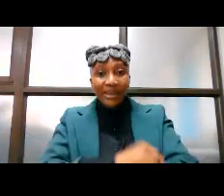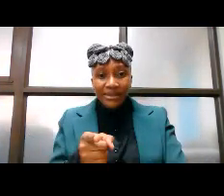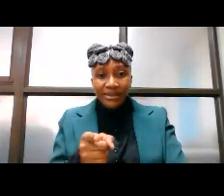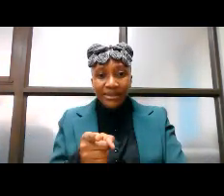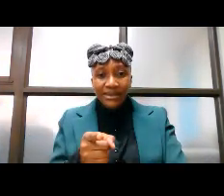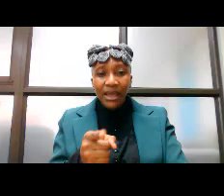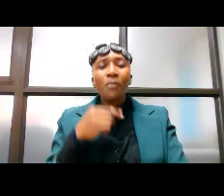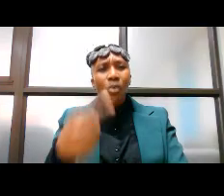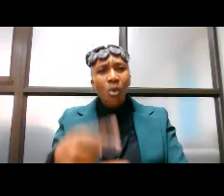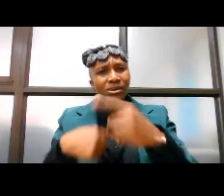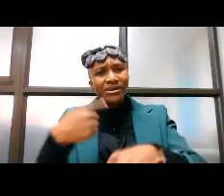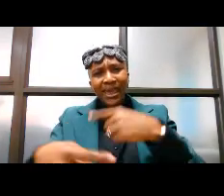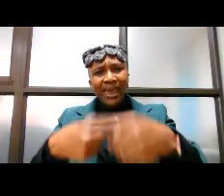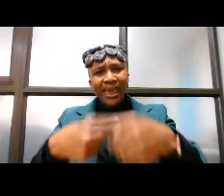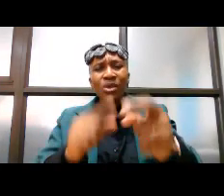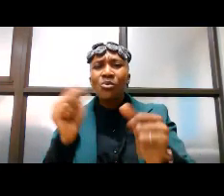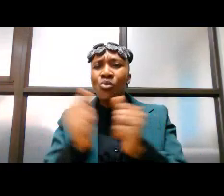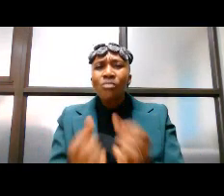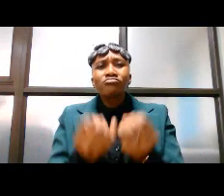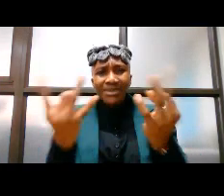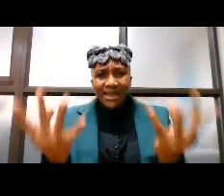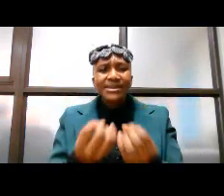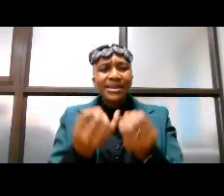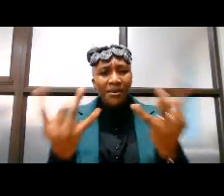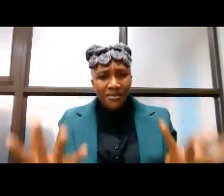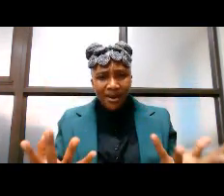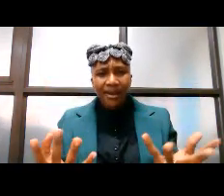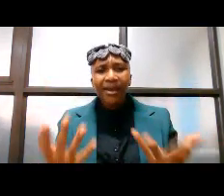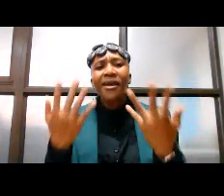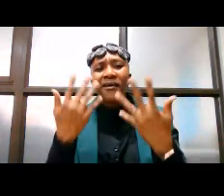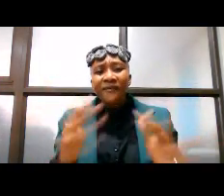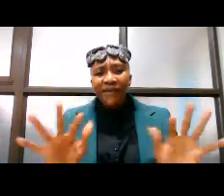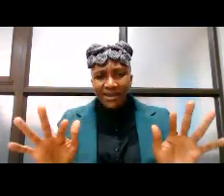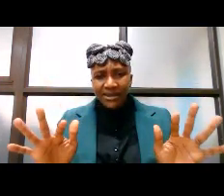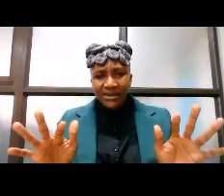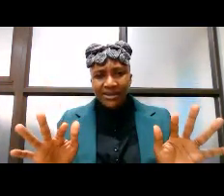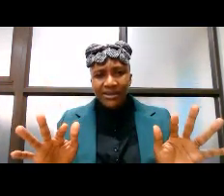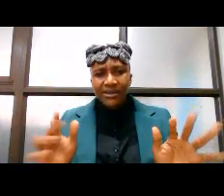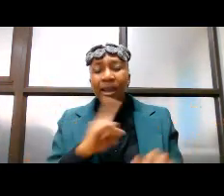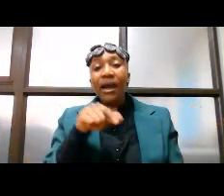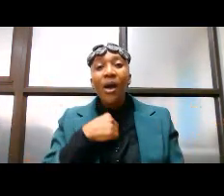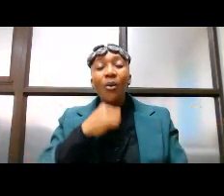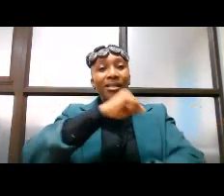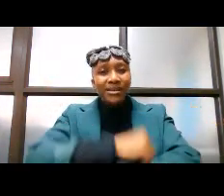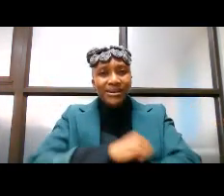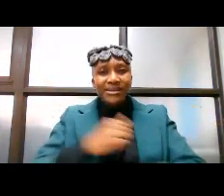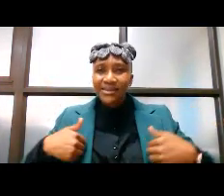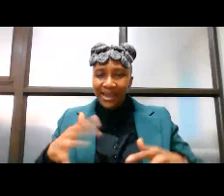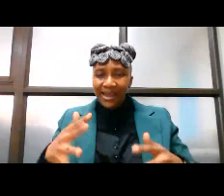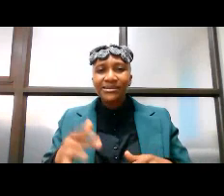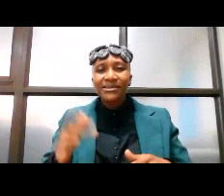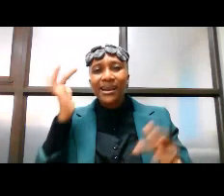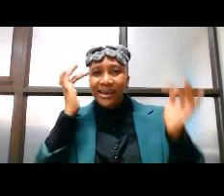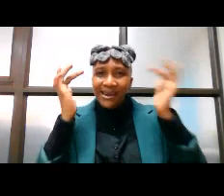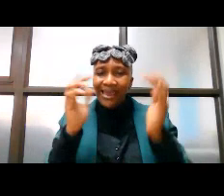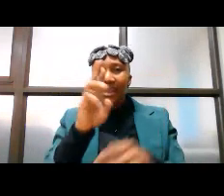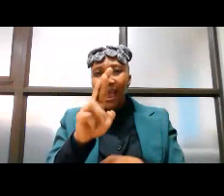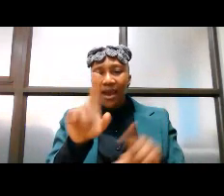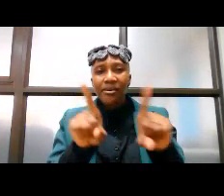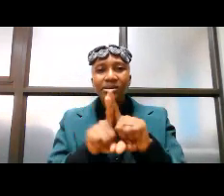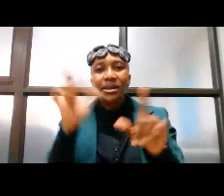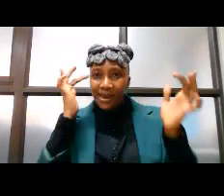the advantage of sight. Our learners start young, grade R and grade 1, with systems